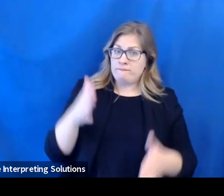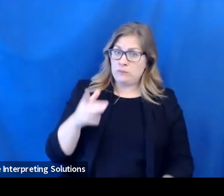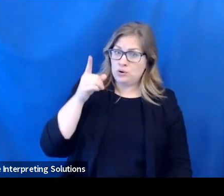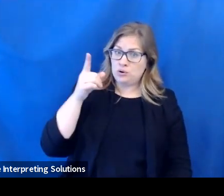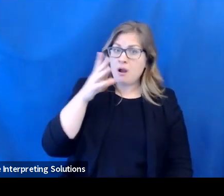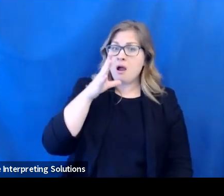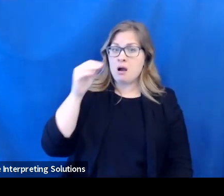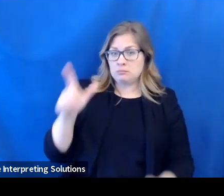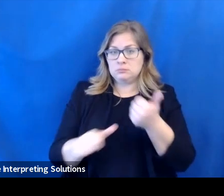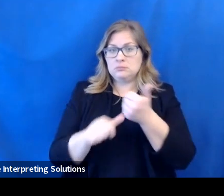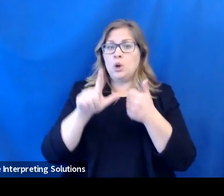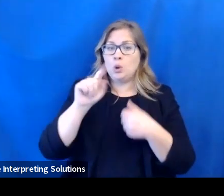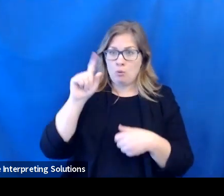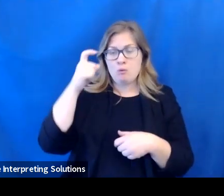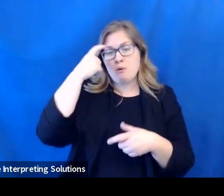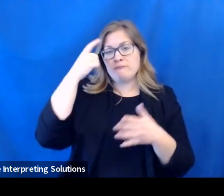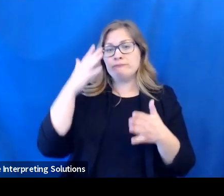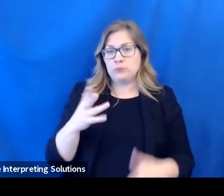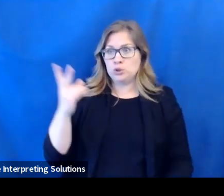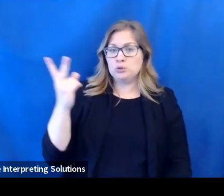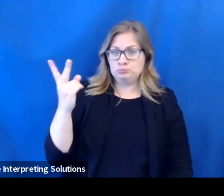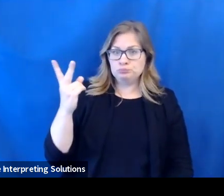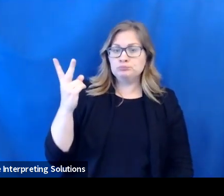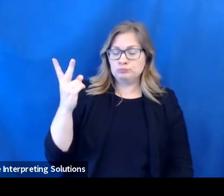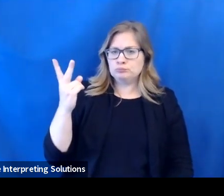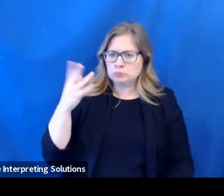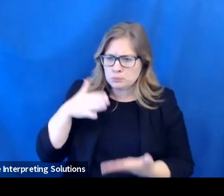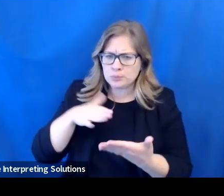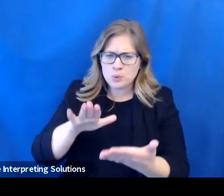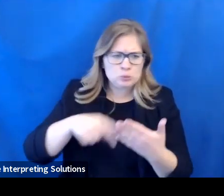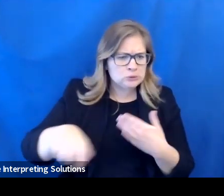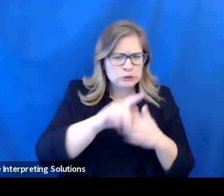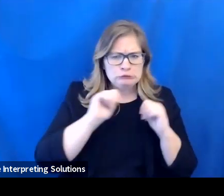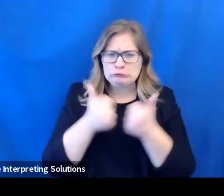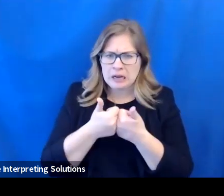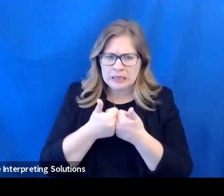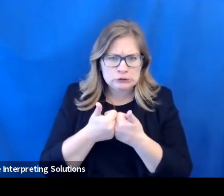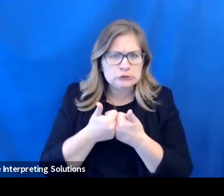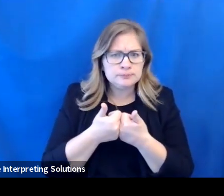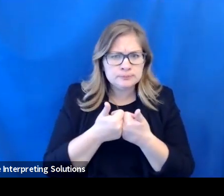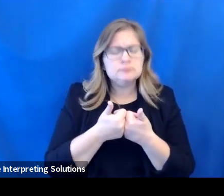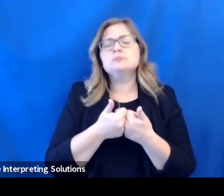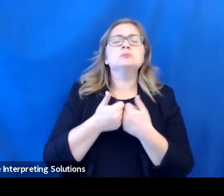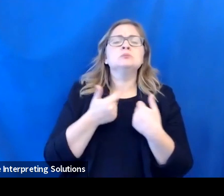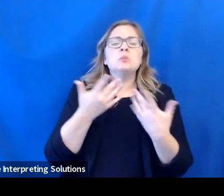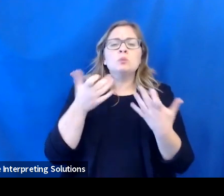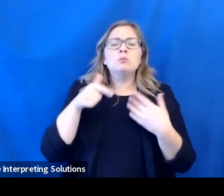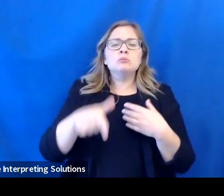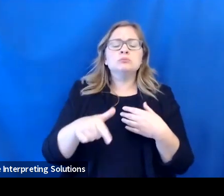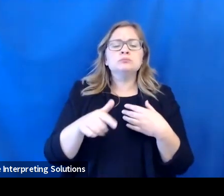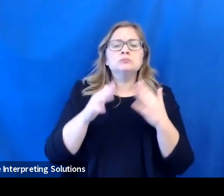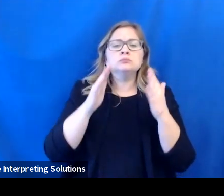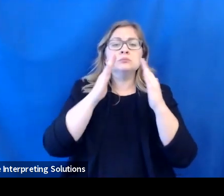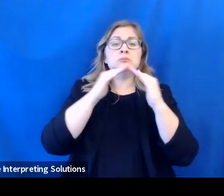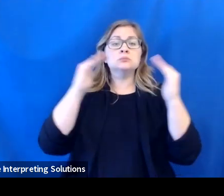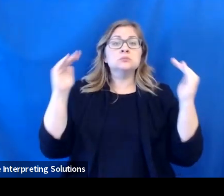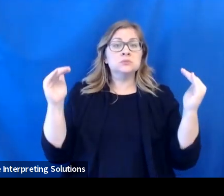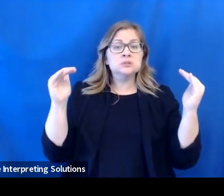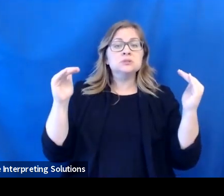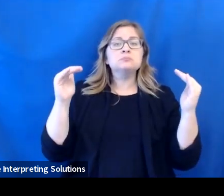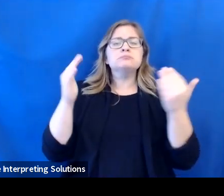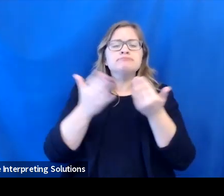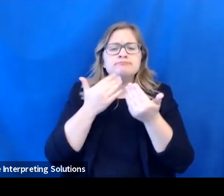this challenge. The first, as I mentioned before, was just making the system as usable as possible for all kinds of groups. So those